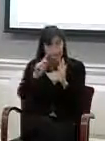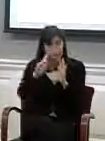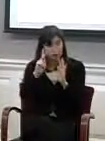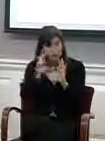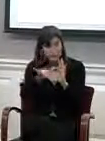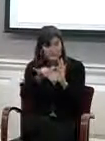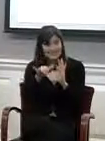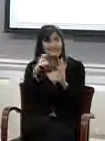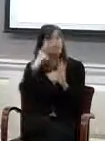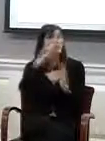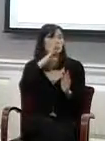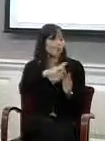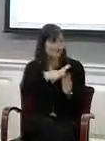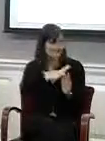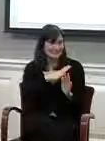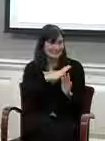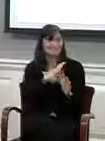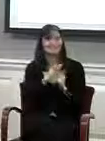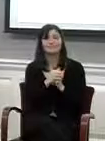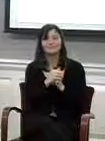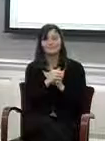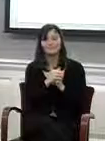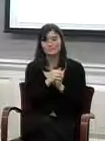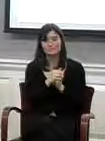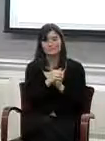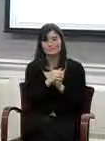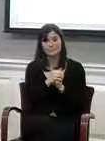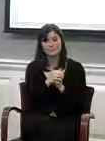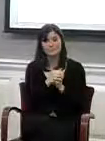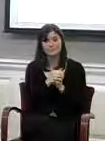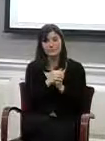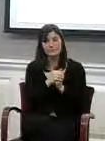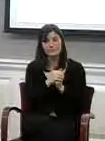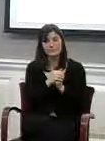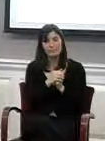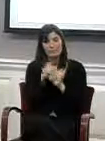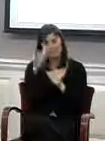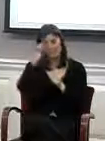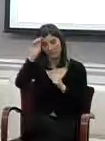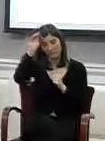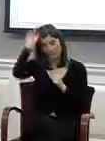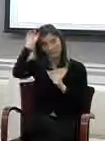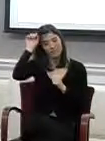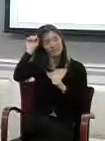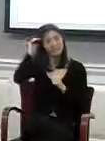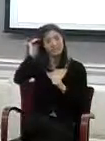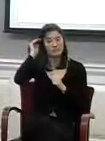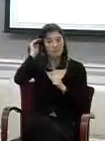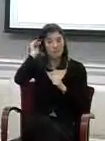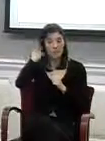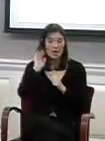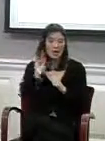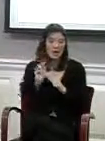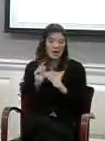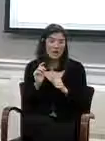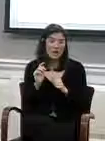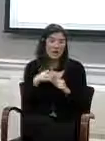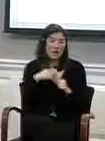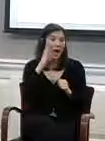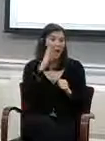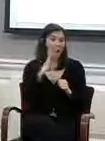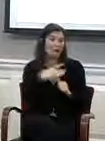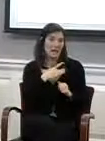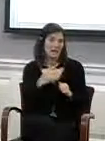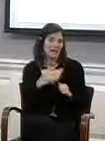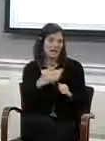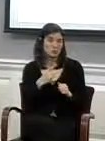context. So, as the national context for this work is something to be considered, I'd like to lay out something of a landscape